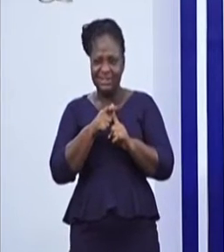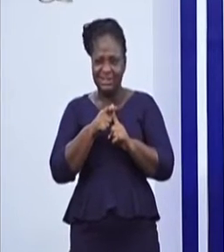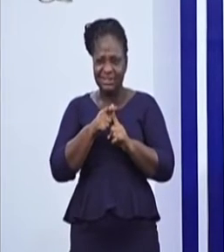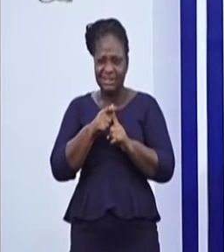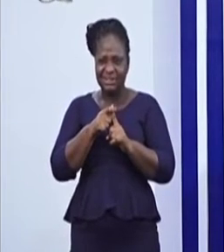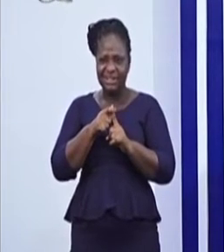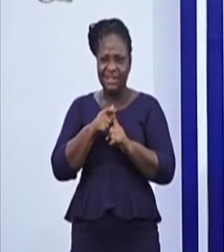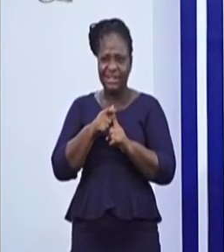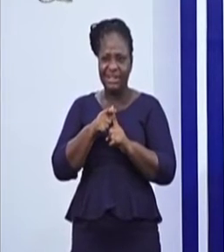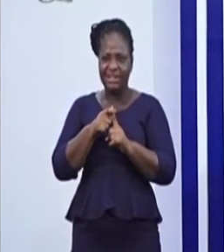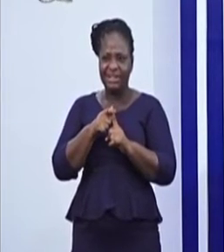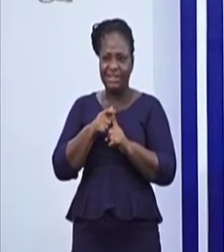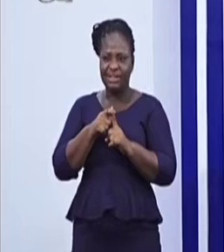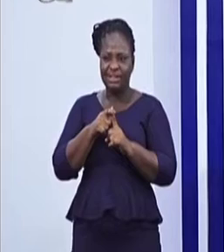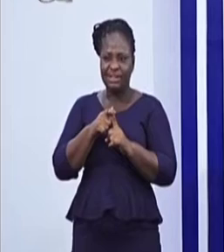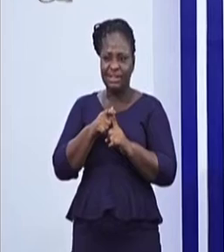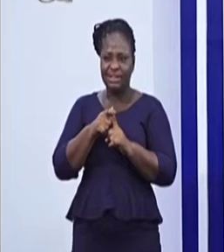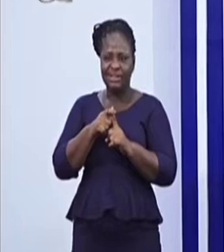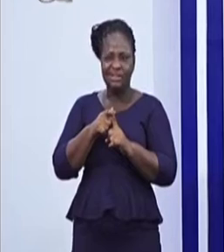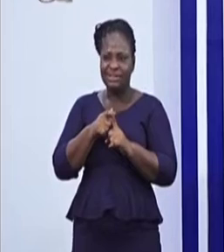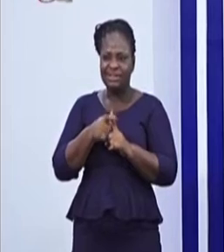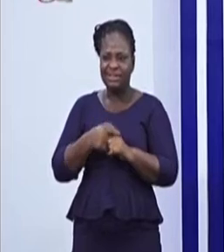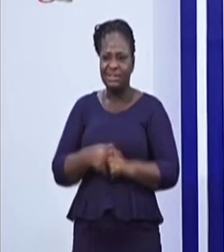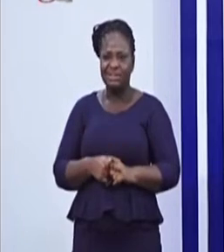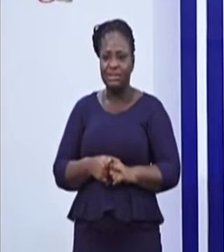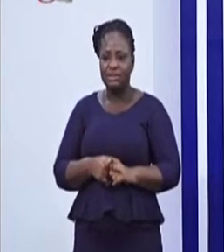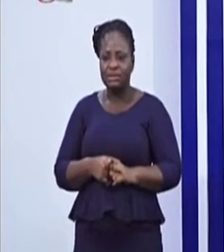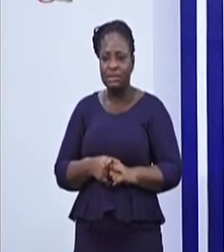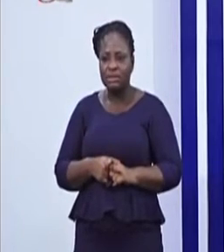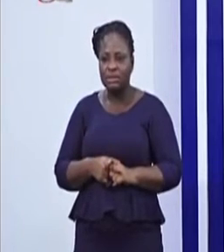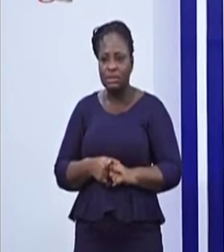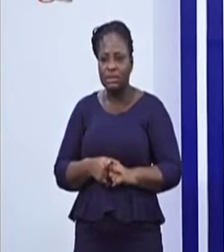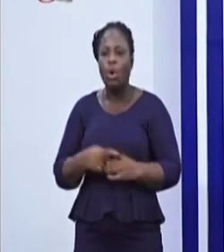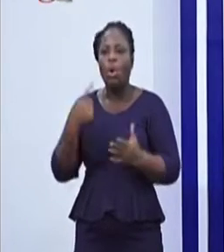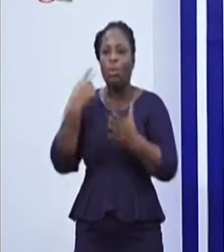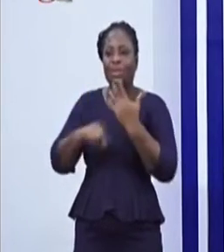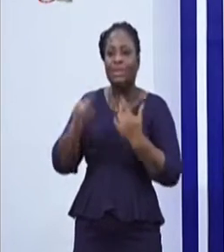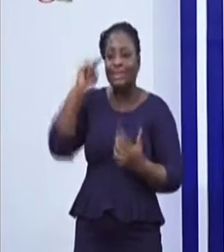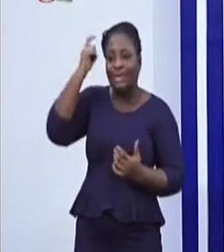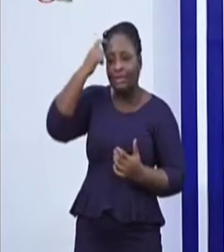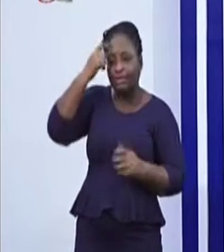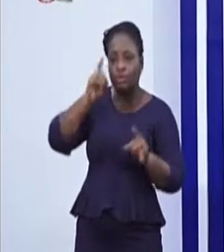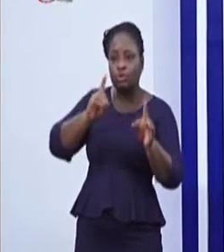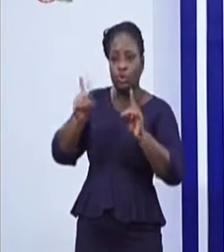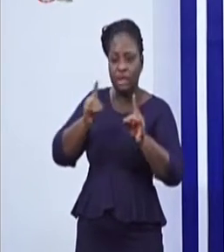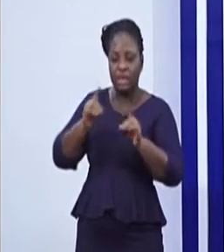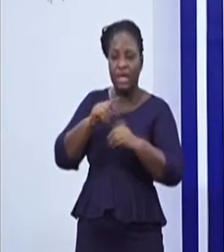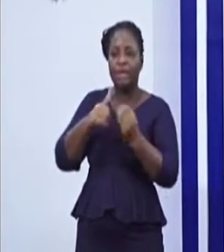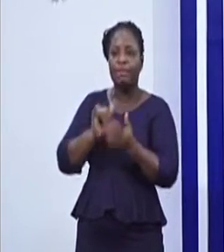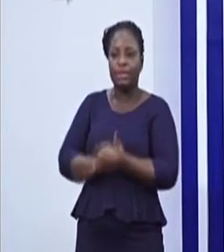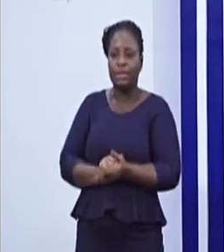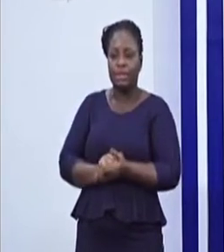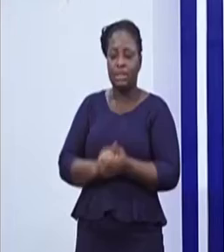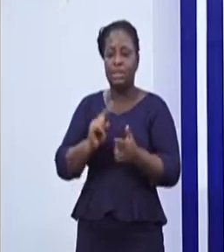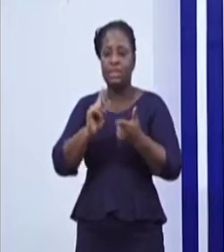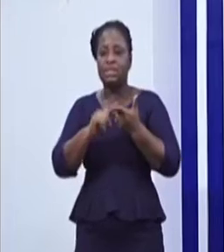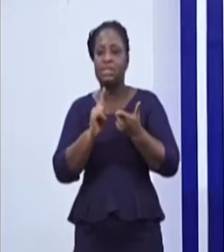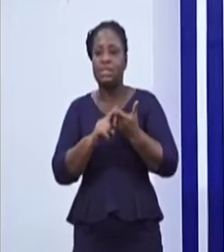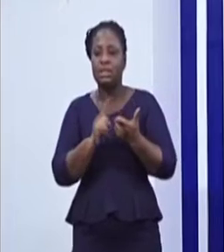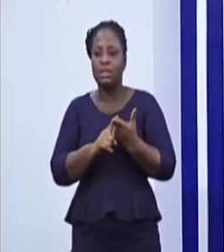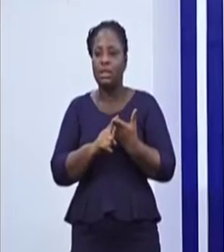of regions. And the question is, what is government going to do about this? What is government doing? Secondly,